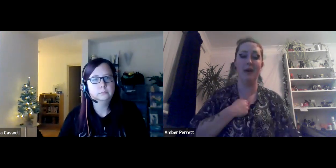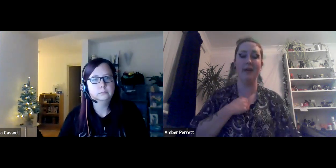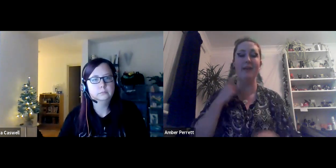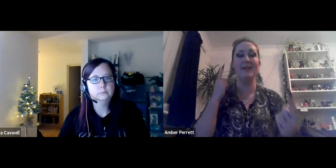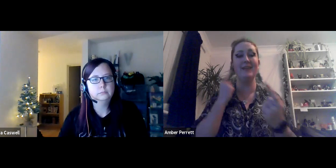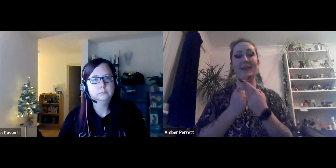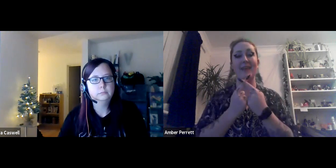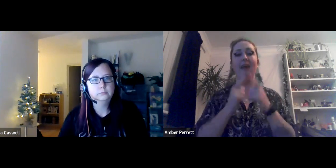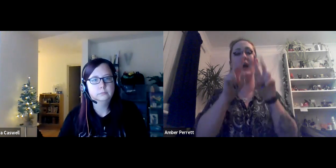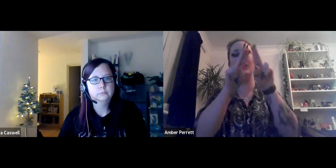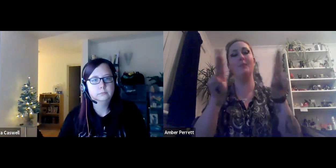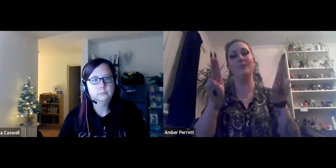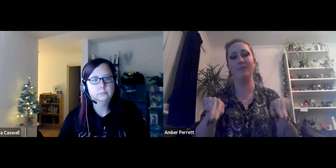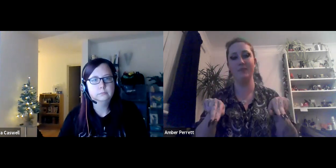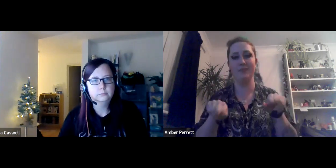mine near home.